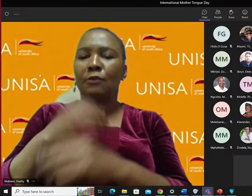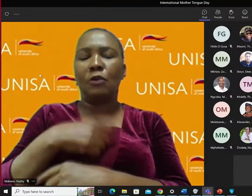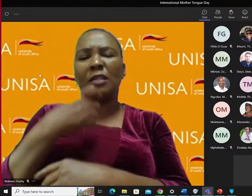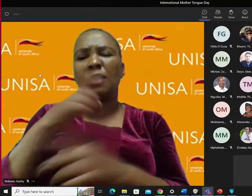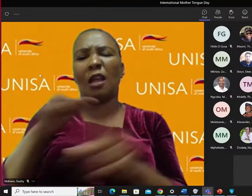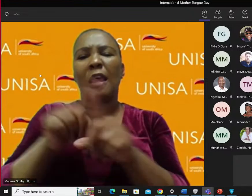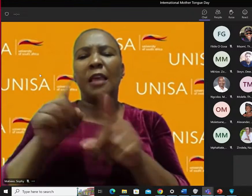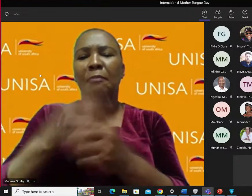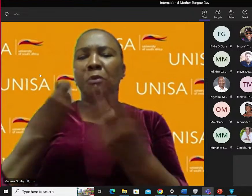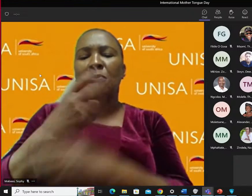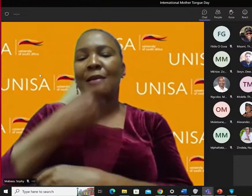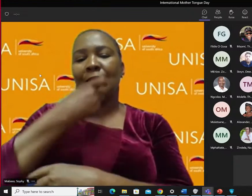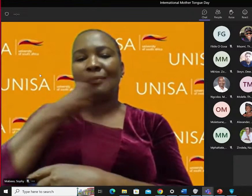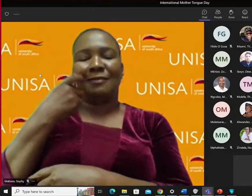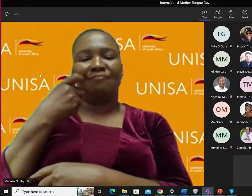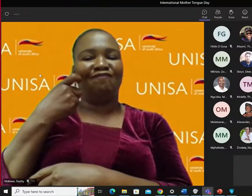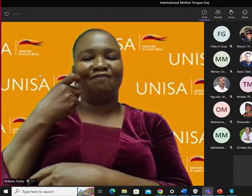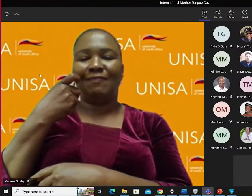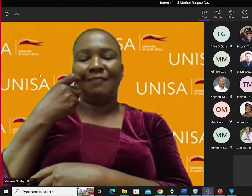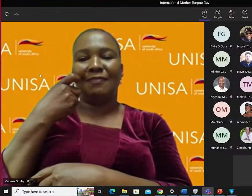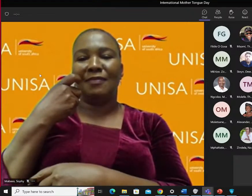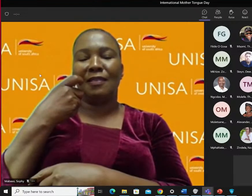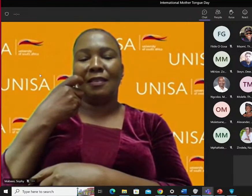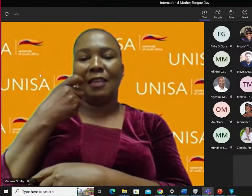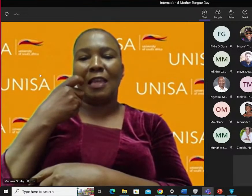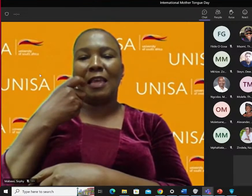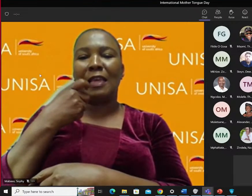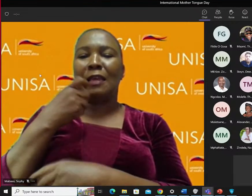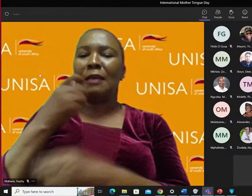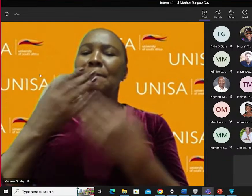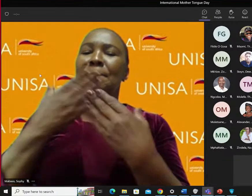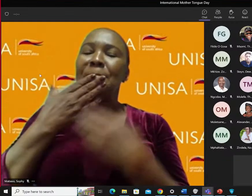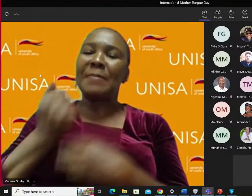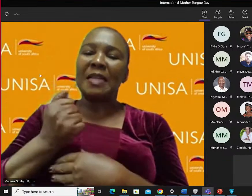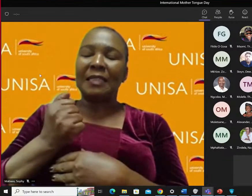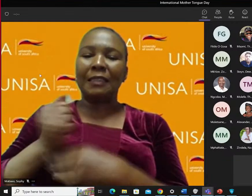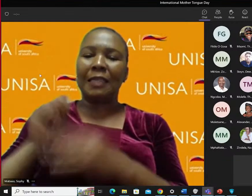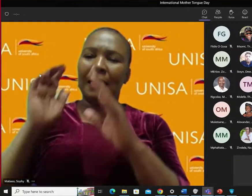eaten. Rahobela megolokwane.